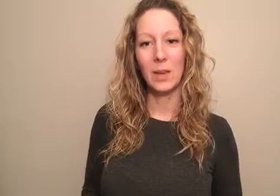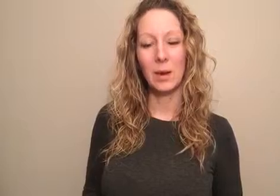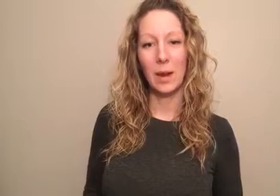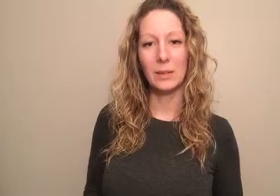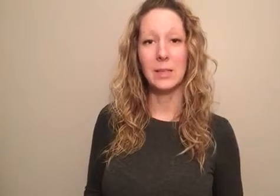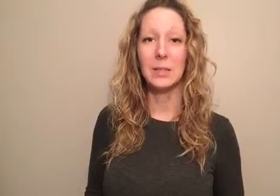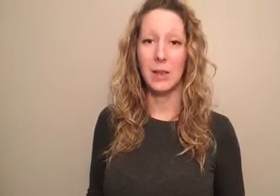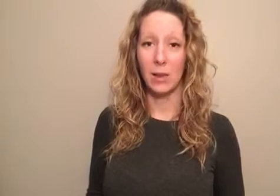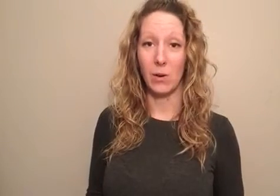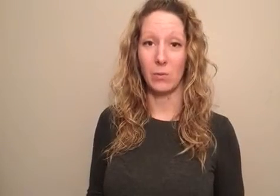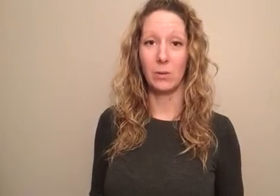Next is yellow,